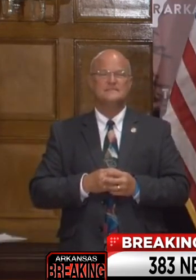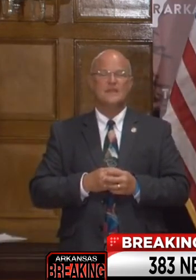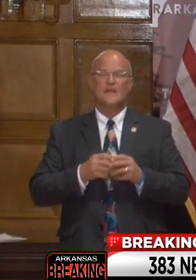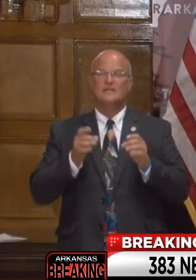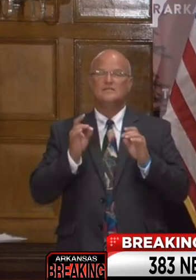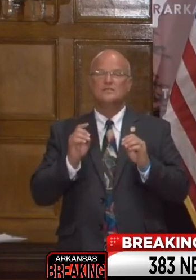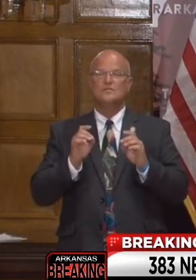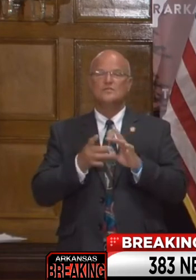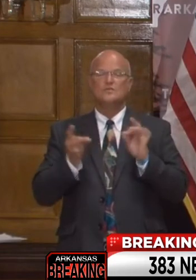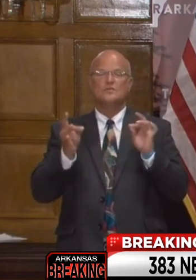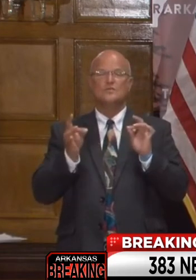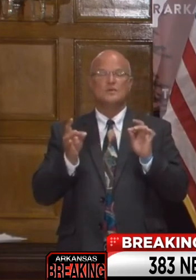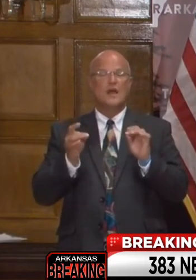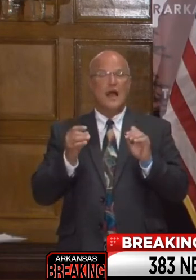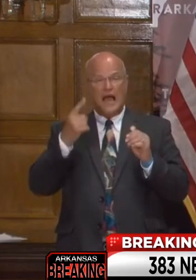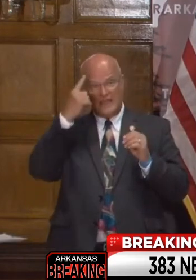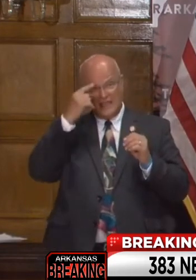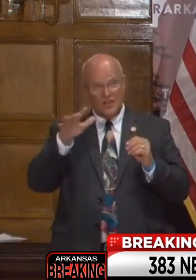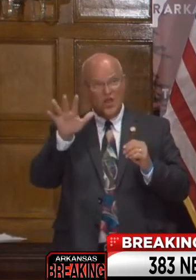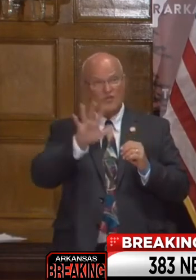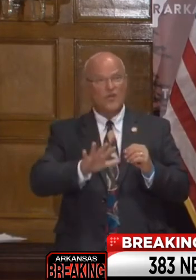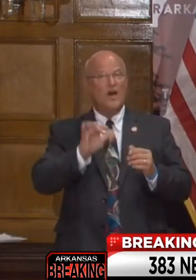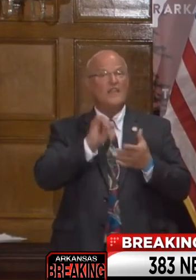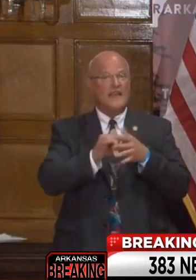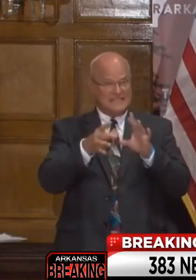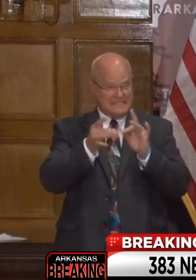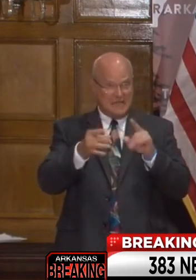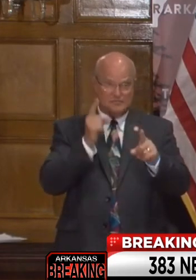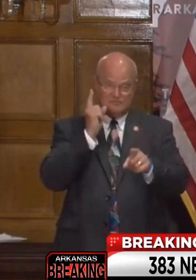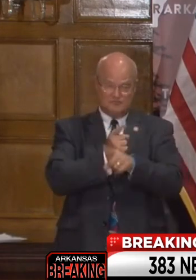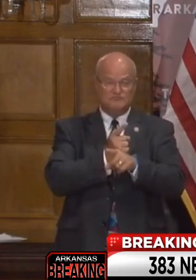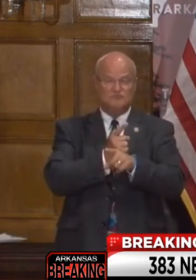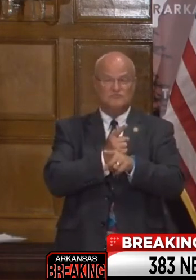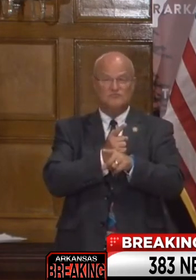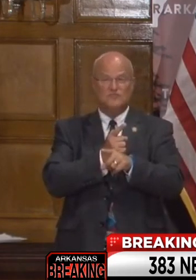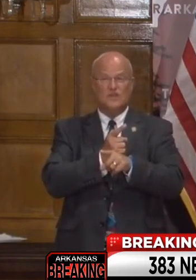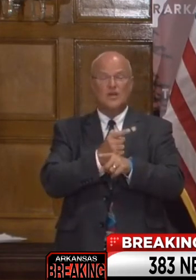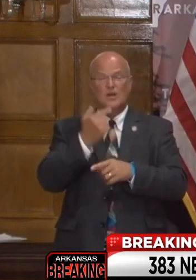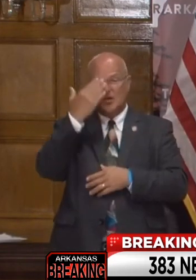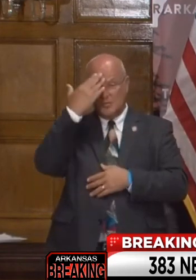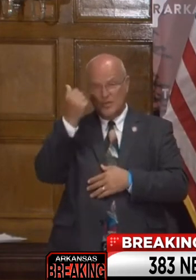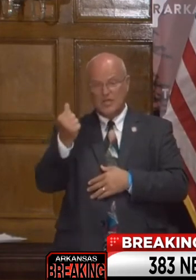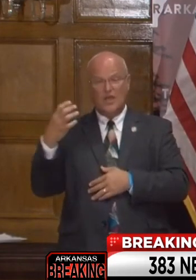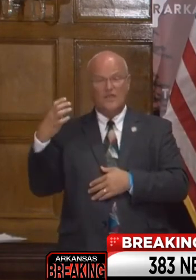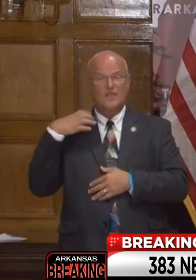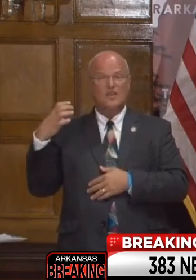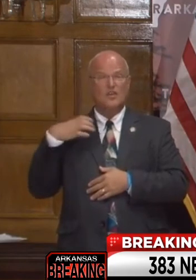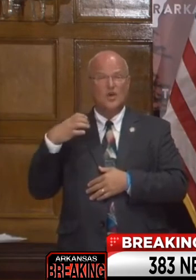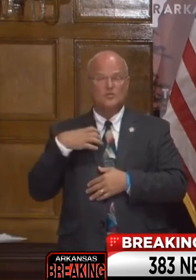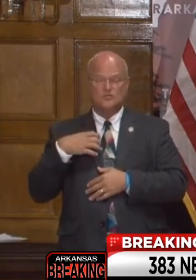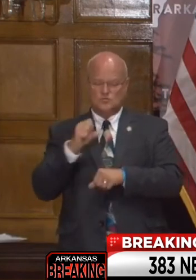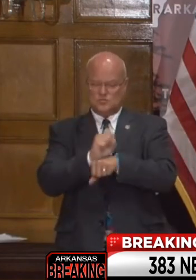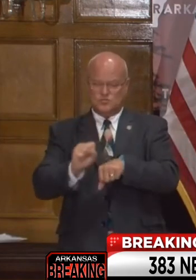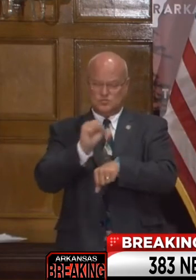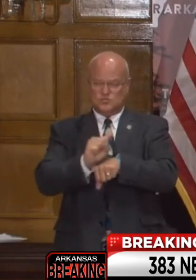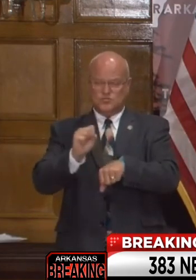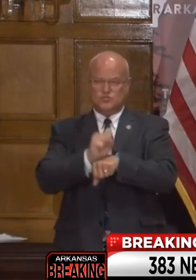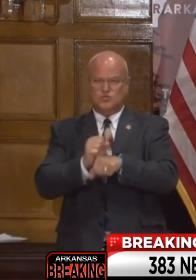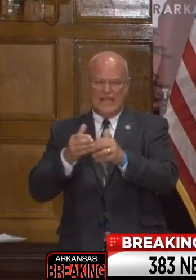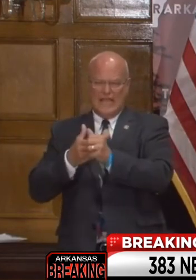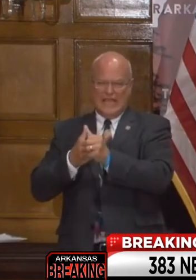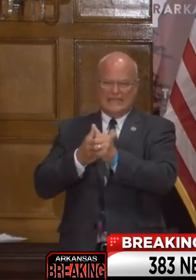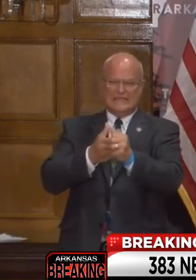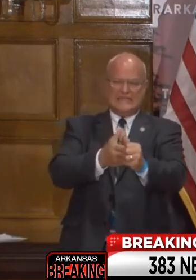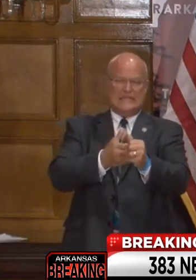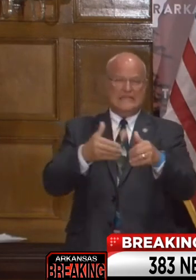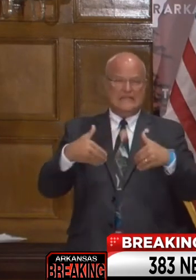Just a quick comment. I think that overall that statement does have merit, in part because the coaches are driving the activity of these